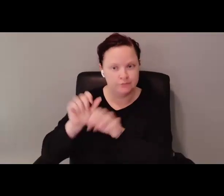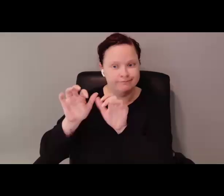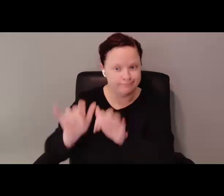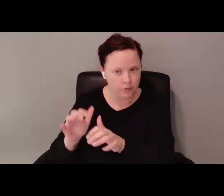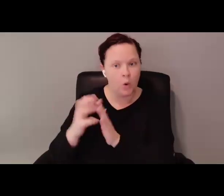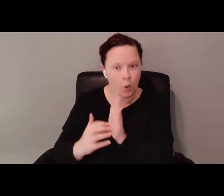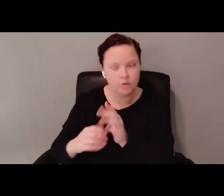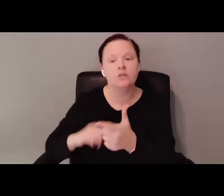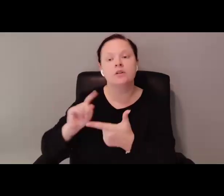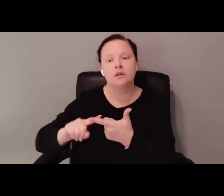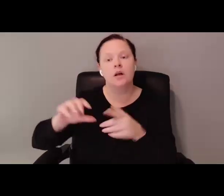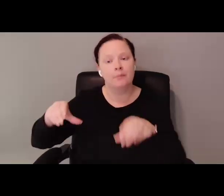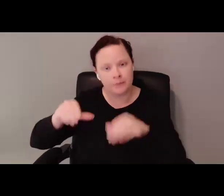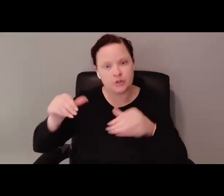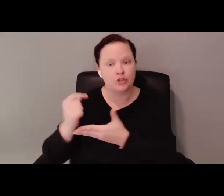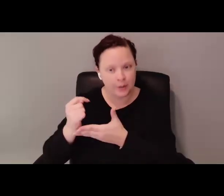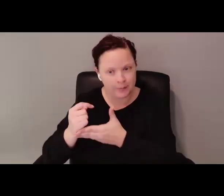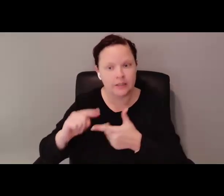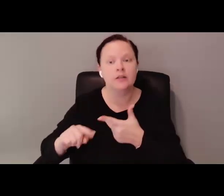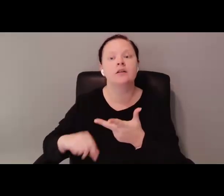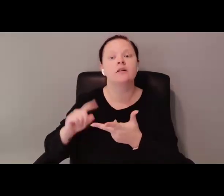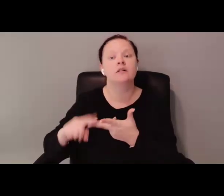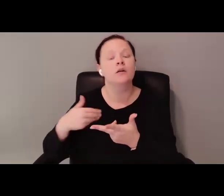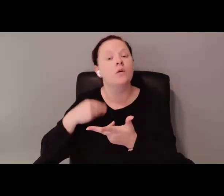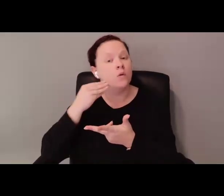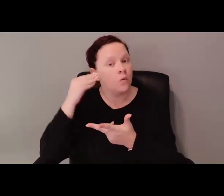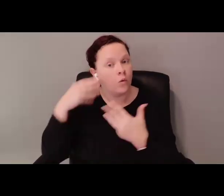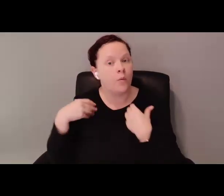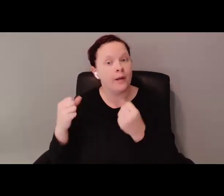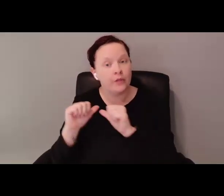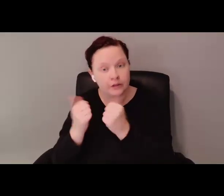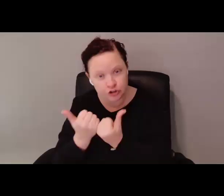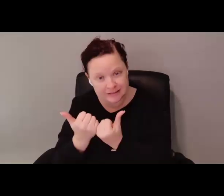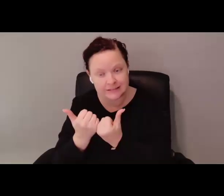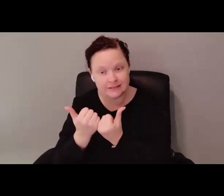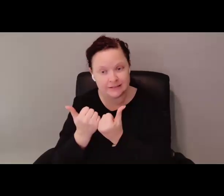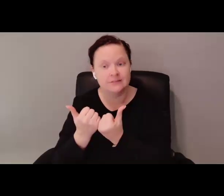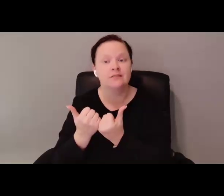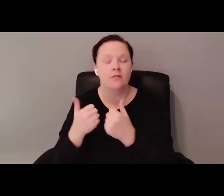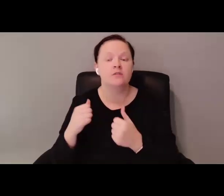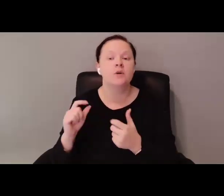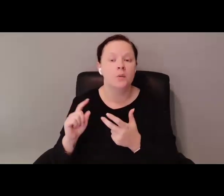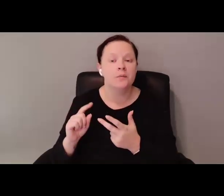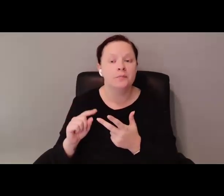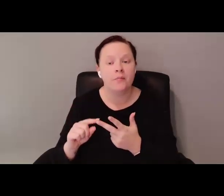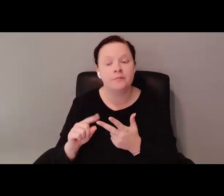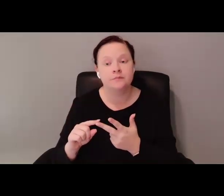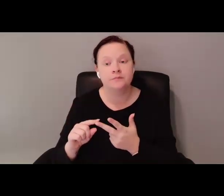massage therapy, and I started a home health agency. So